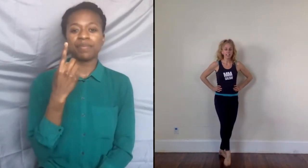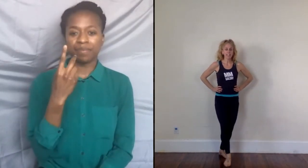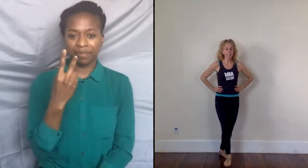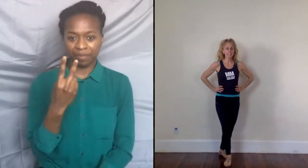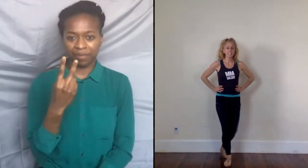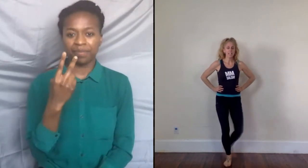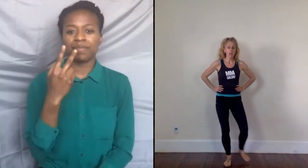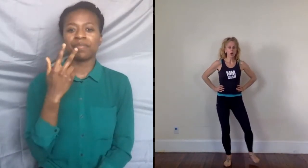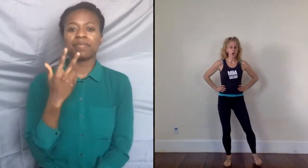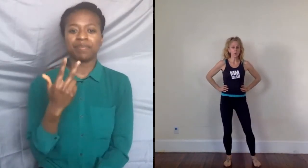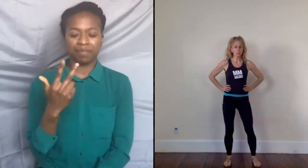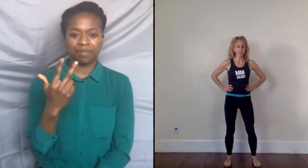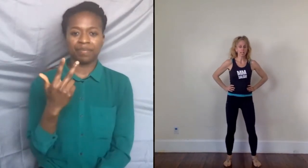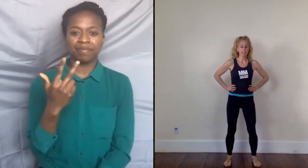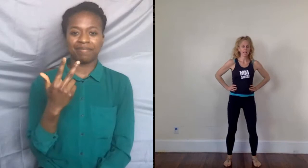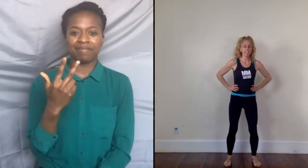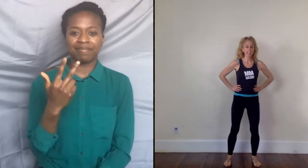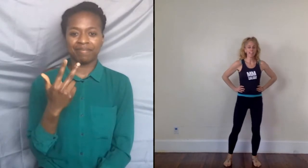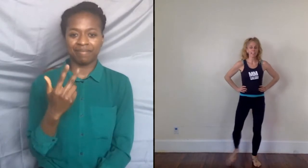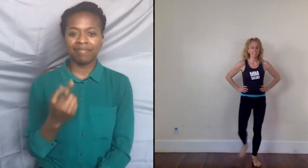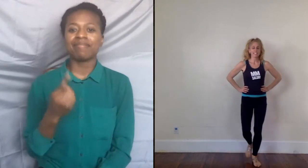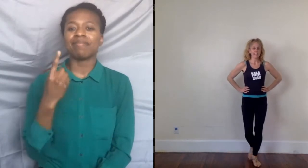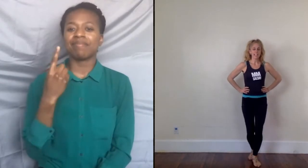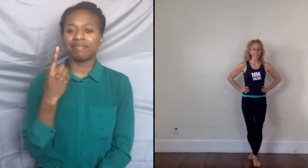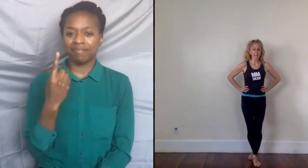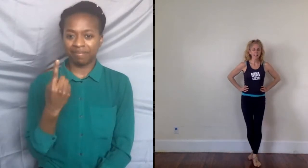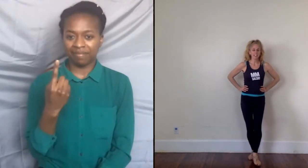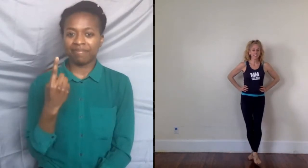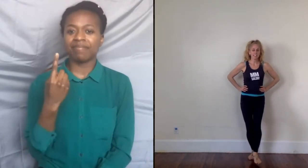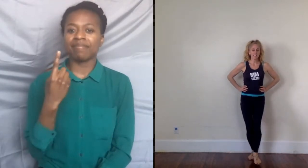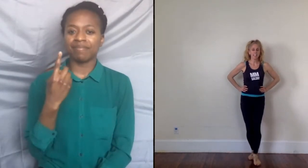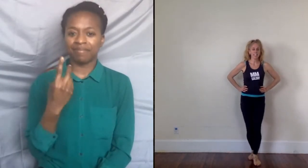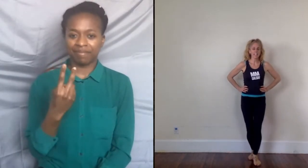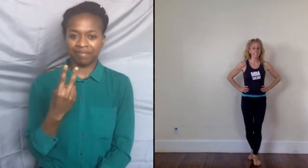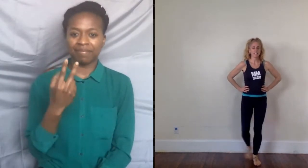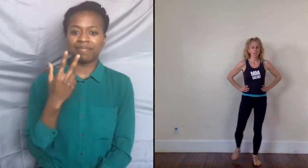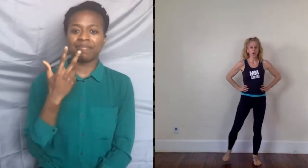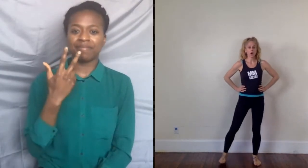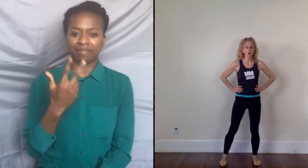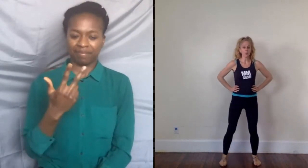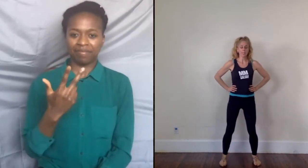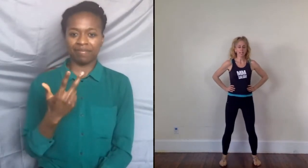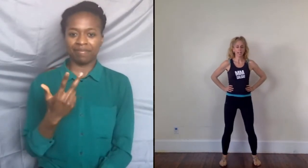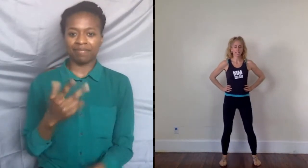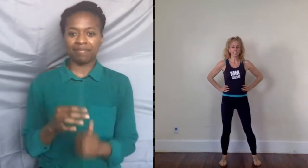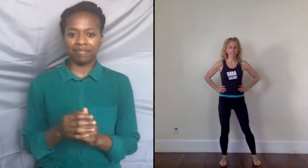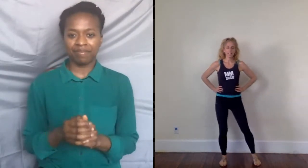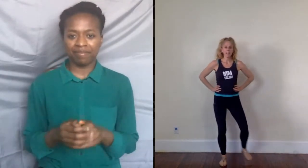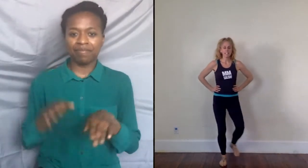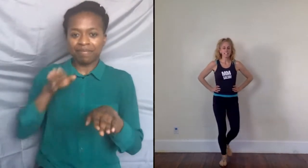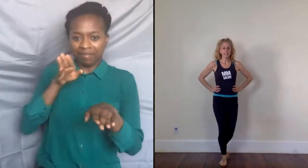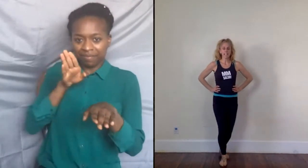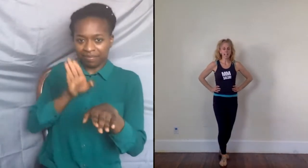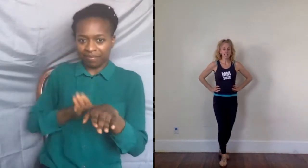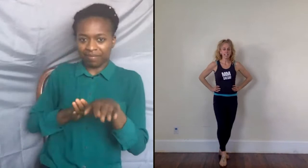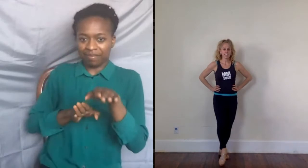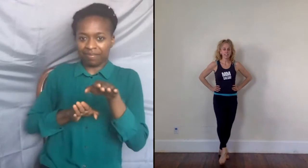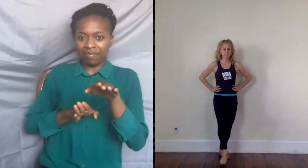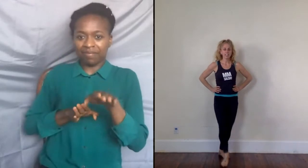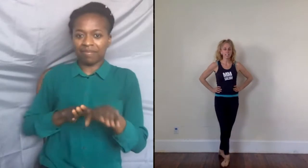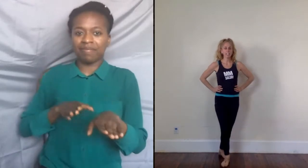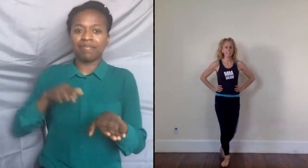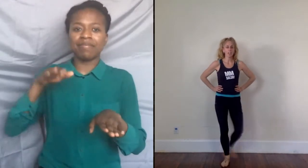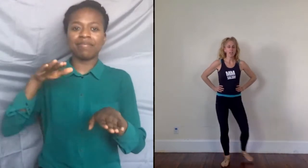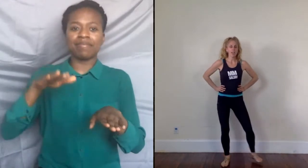diagonal and open. Again, diagonal and open. Again,